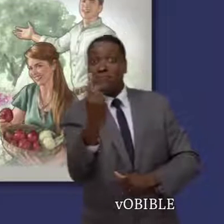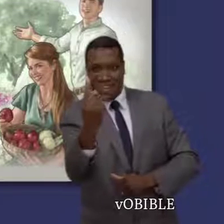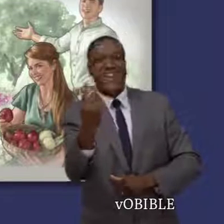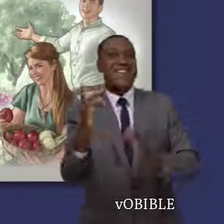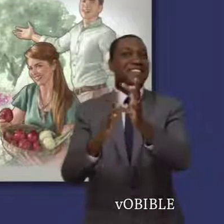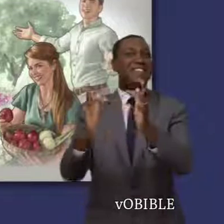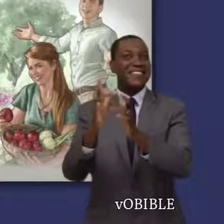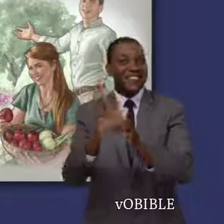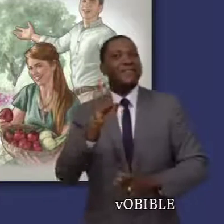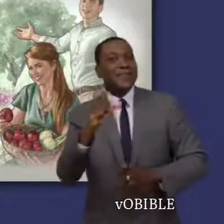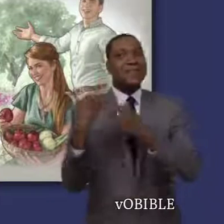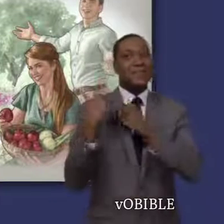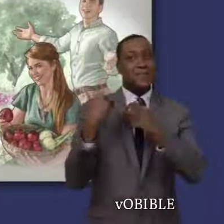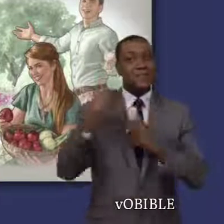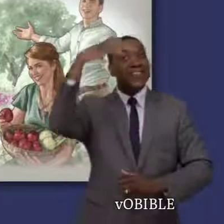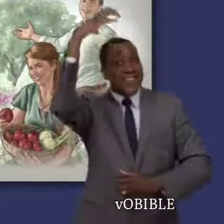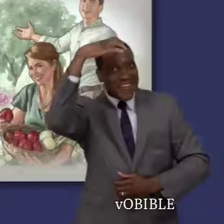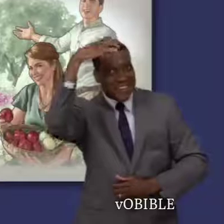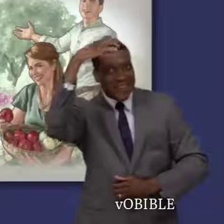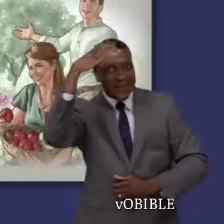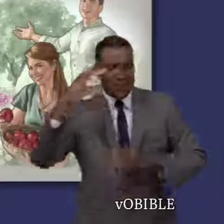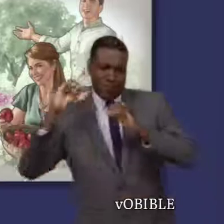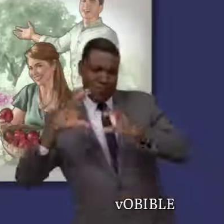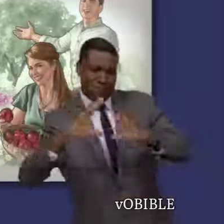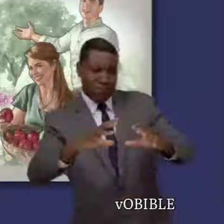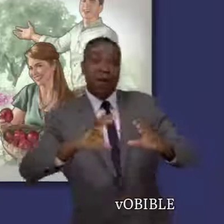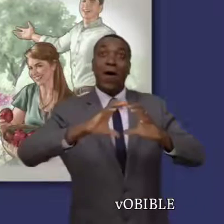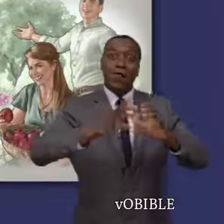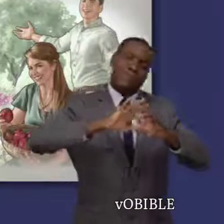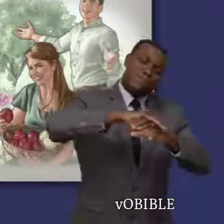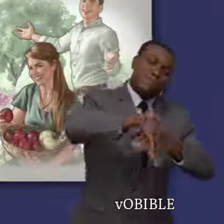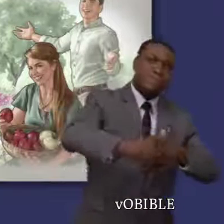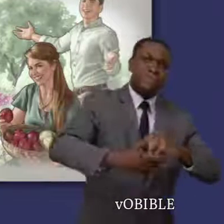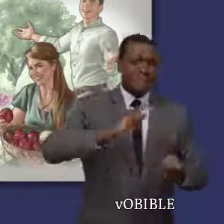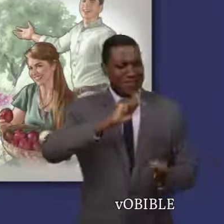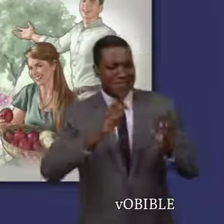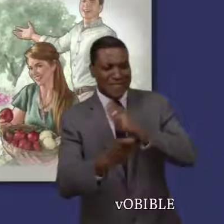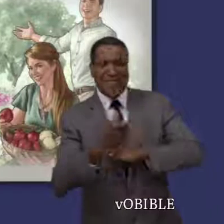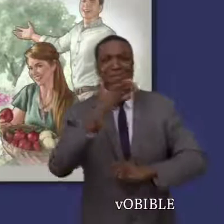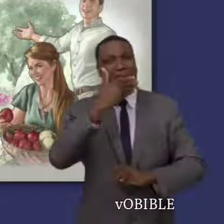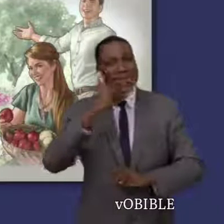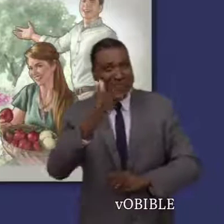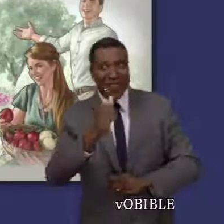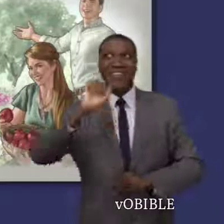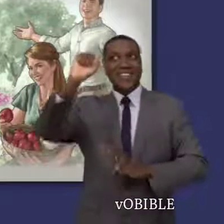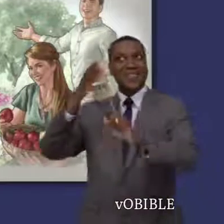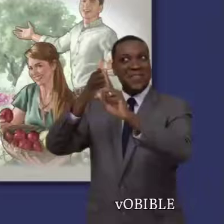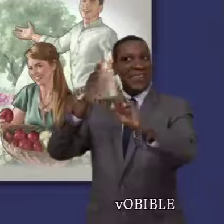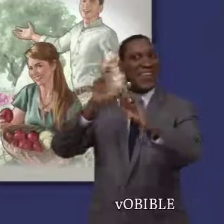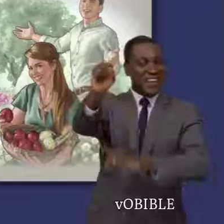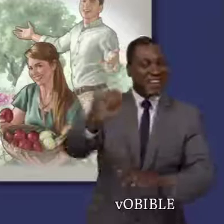of his purpose for the earth and mankind by means of his kingdom in the hands of a future offspring.